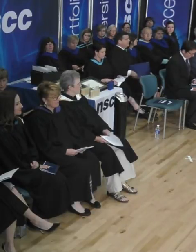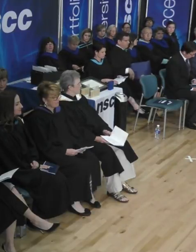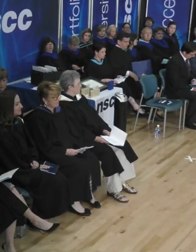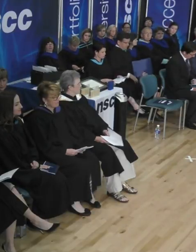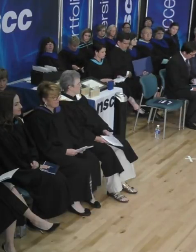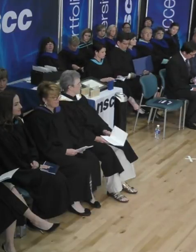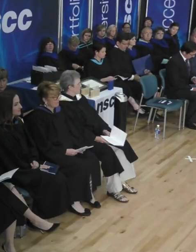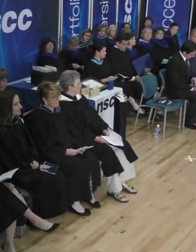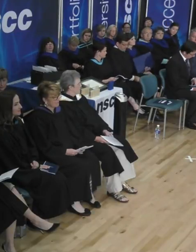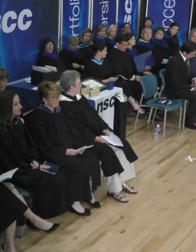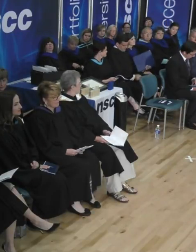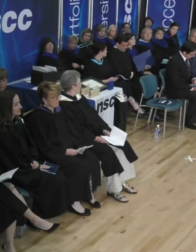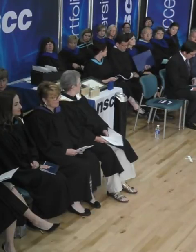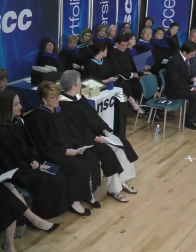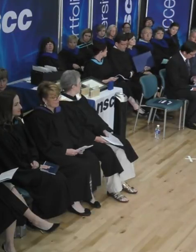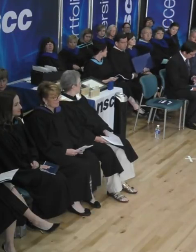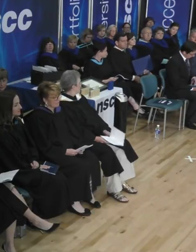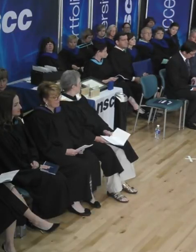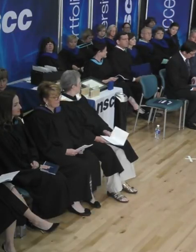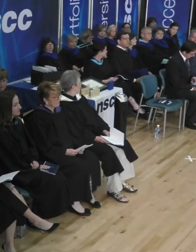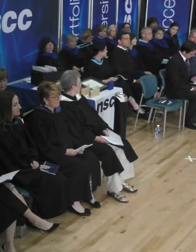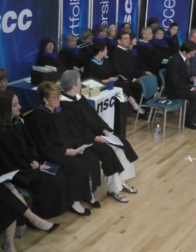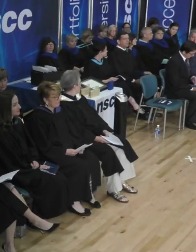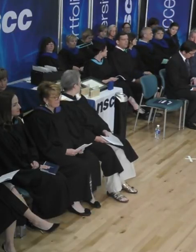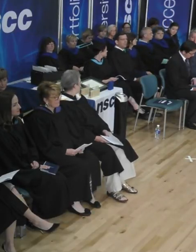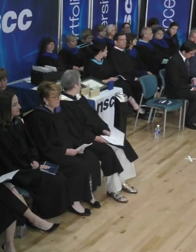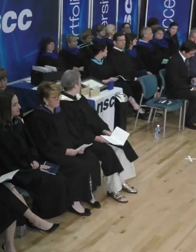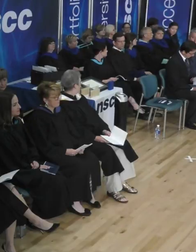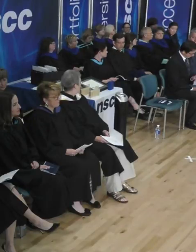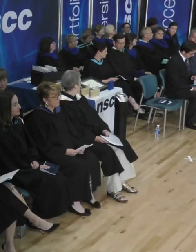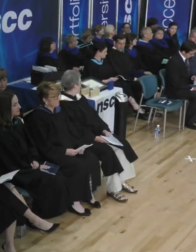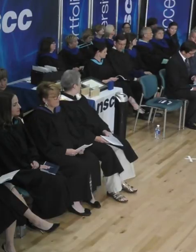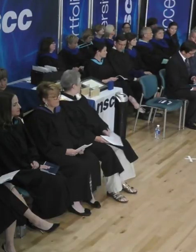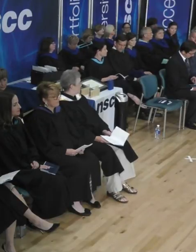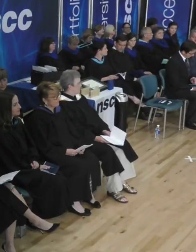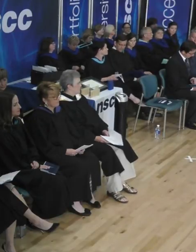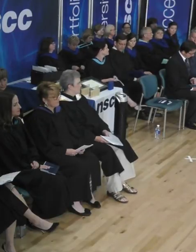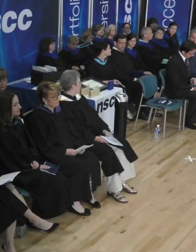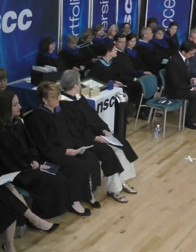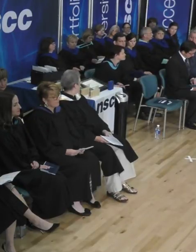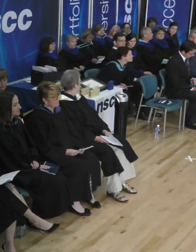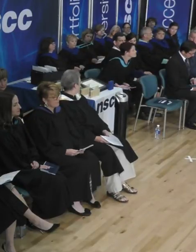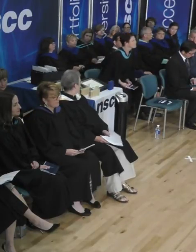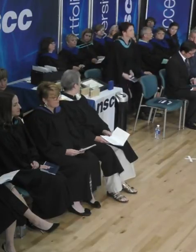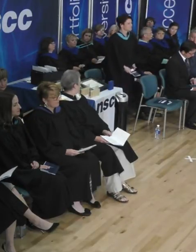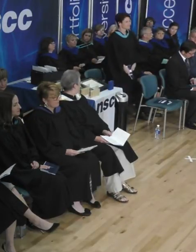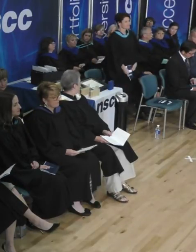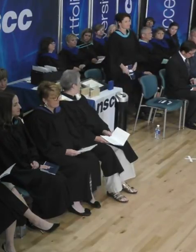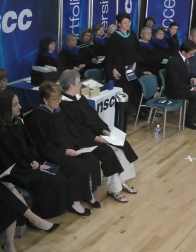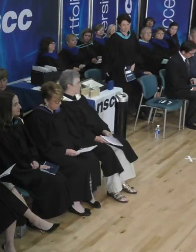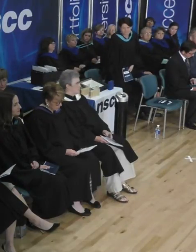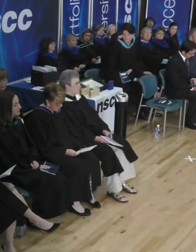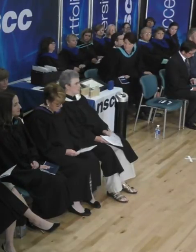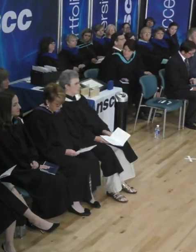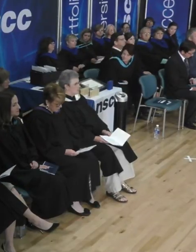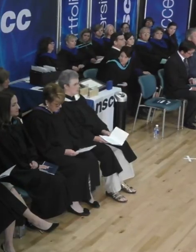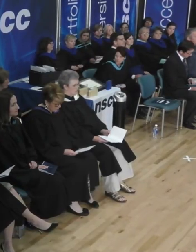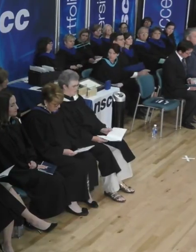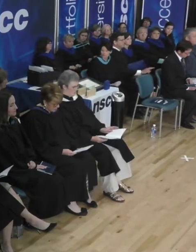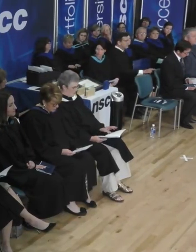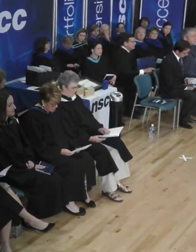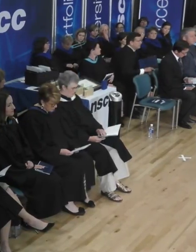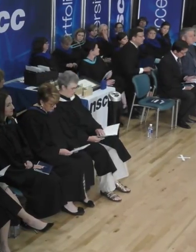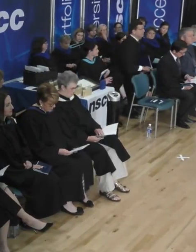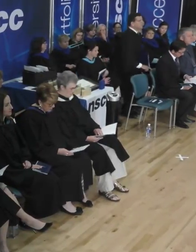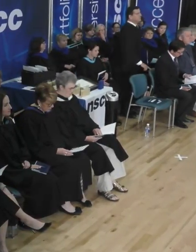McClellan, Dean, School of Health and Human Services. Patsy McDonald, College Registrar.